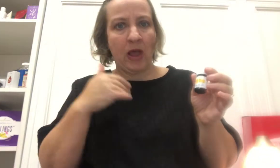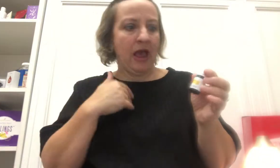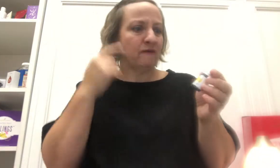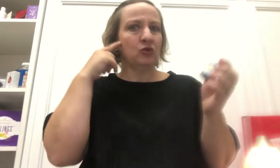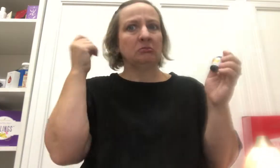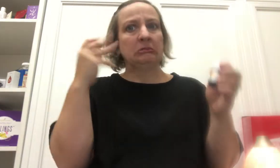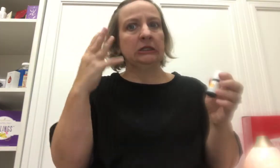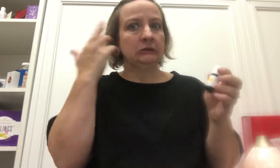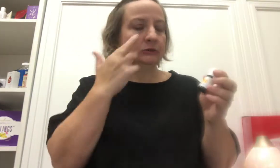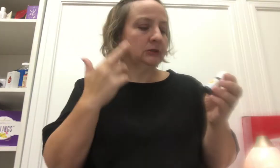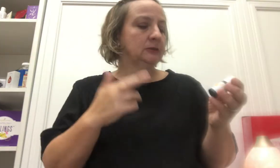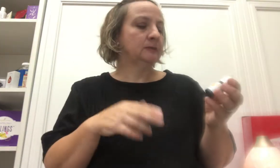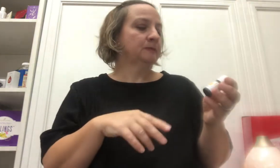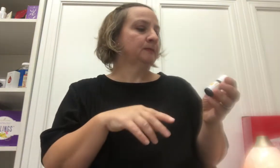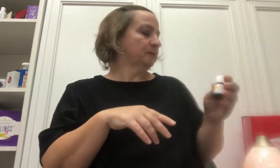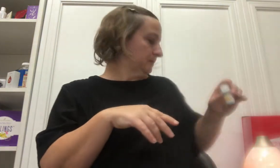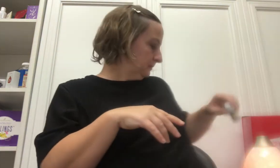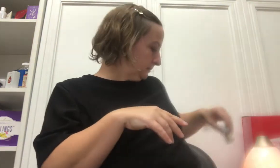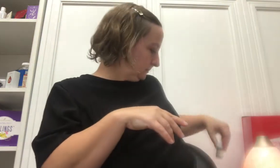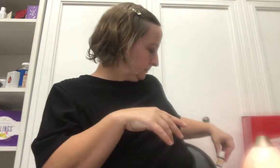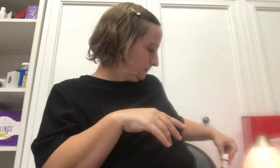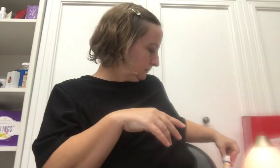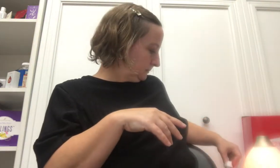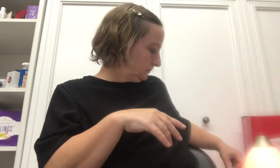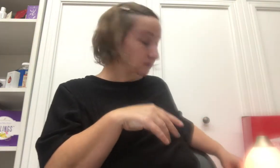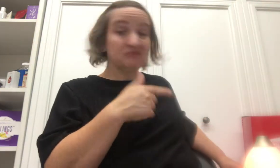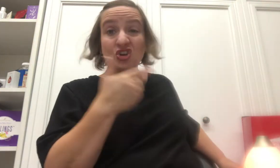is an awesome oil to have around for so many reasons.